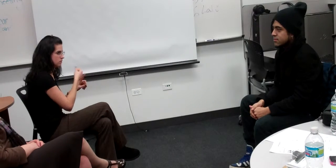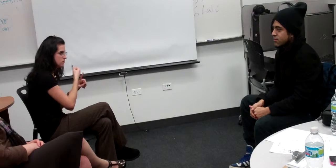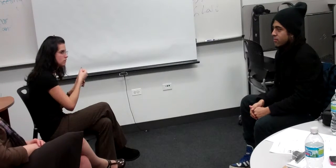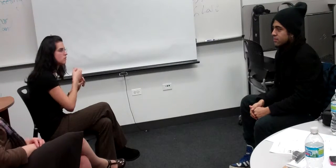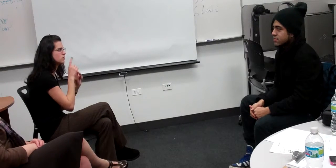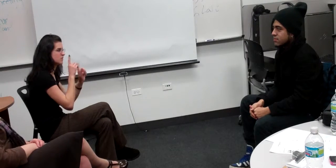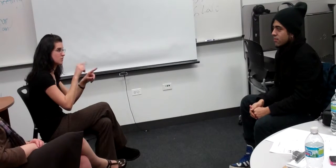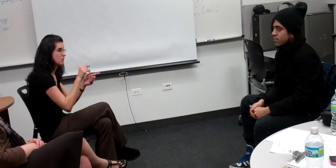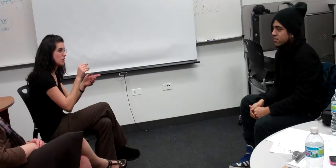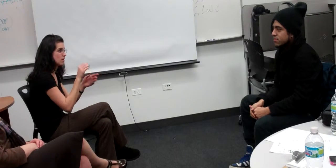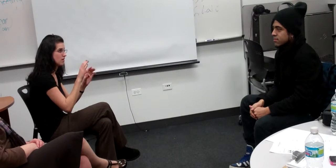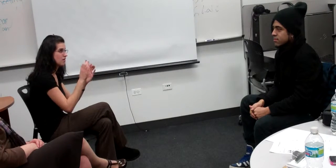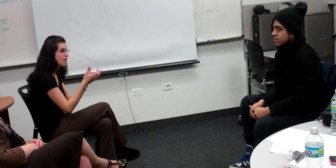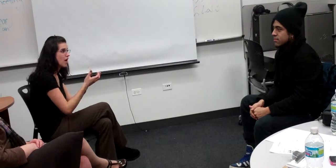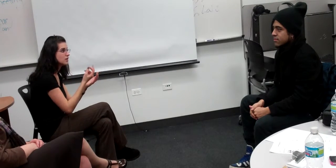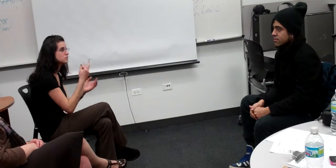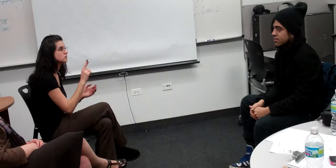been in class this morning?